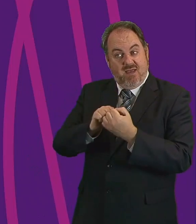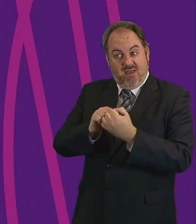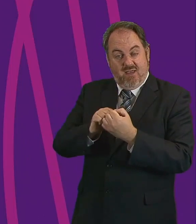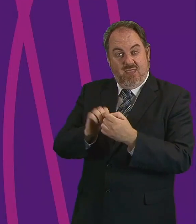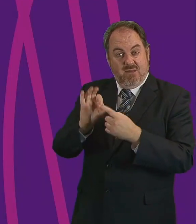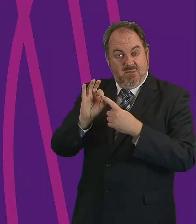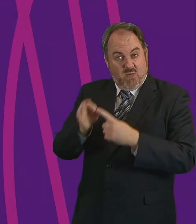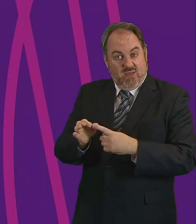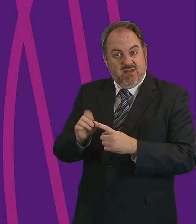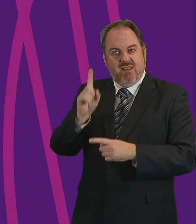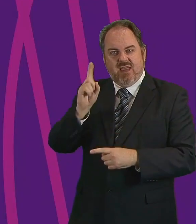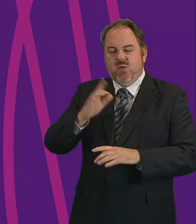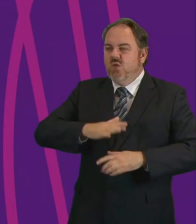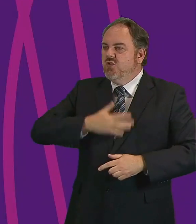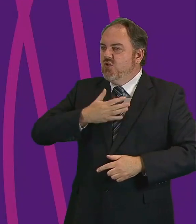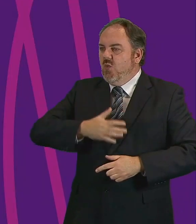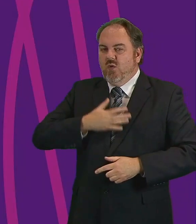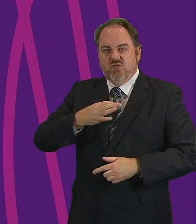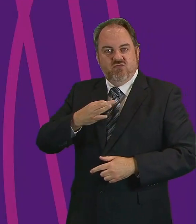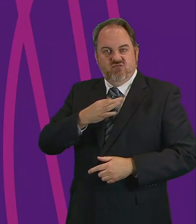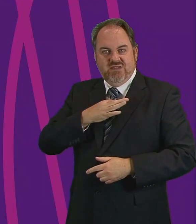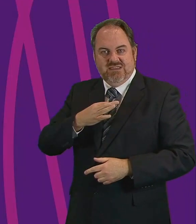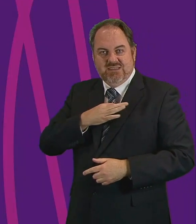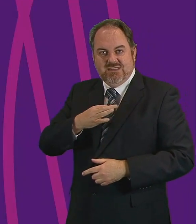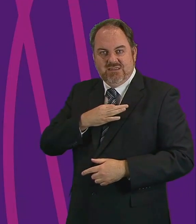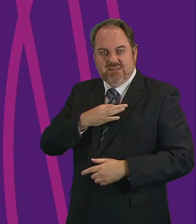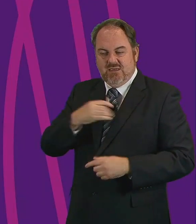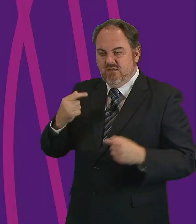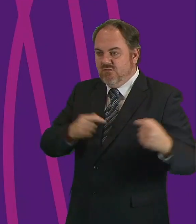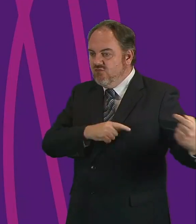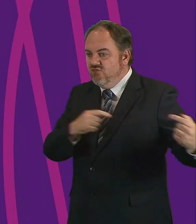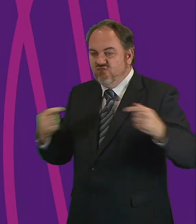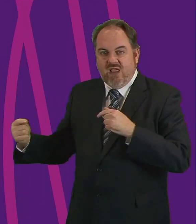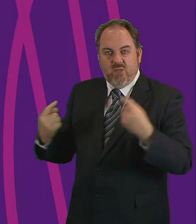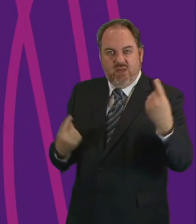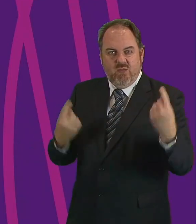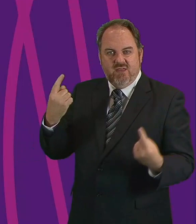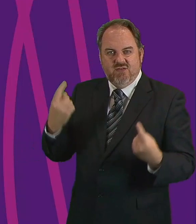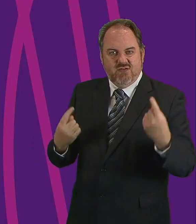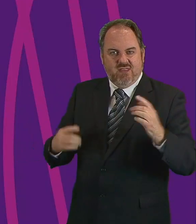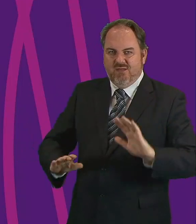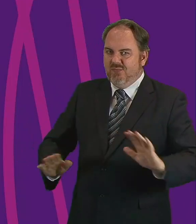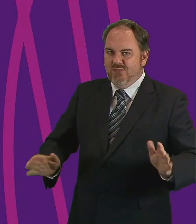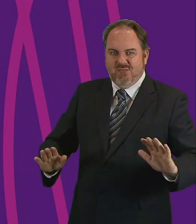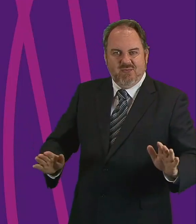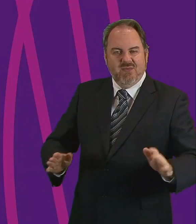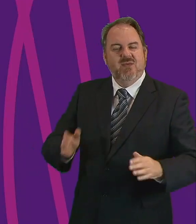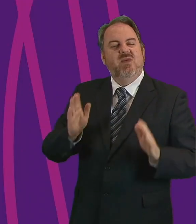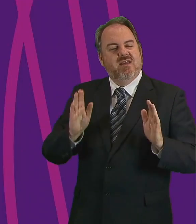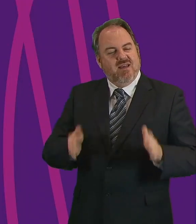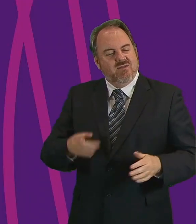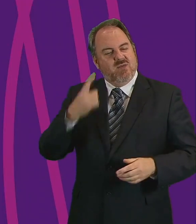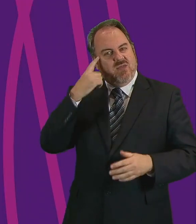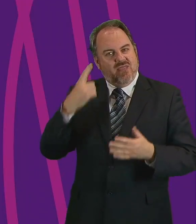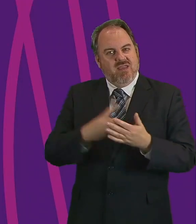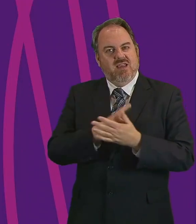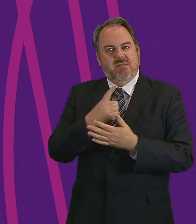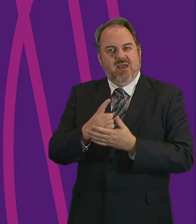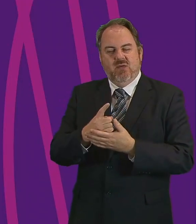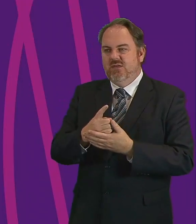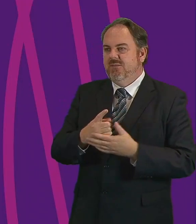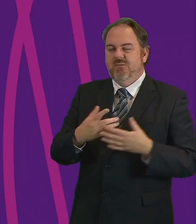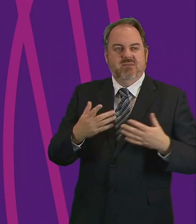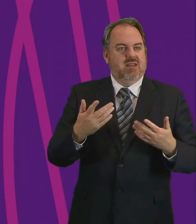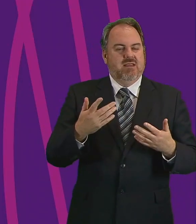Let's not risk having division amongst all of us as politicians and our political parties over a false dichotomy between health